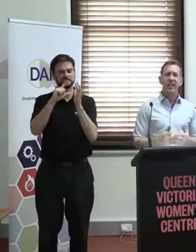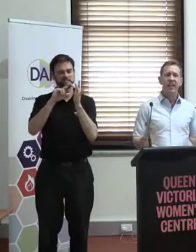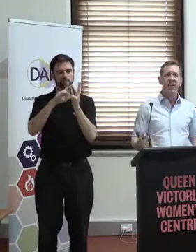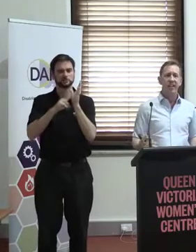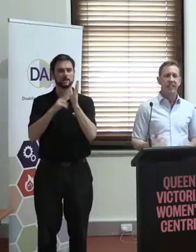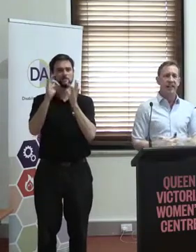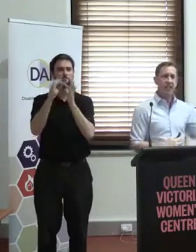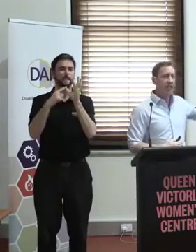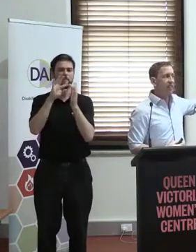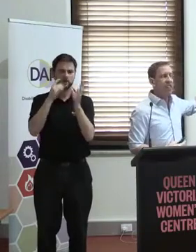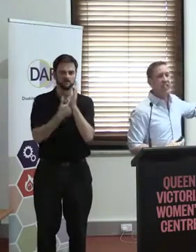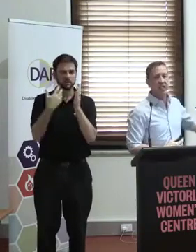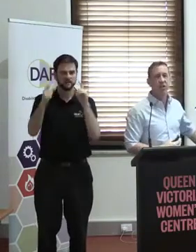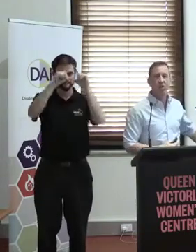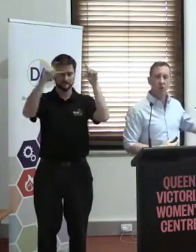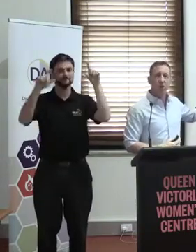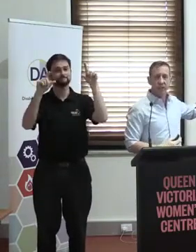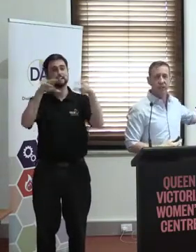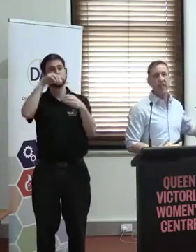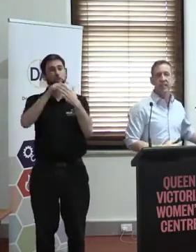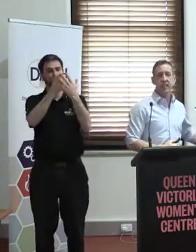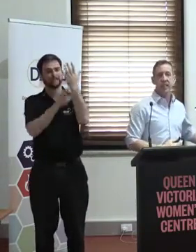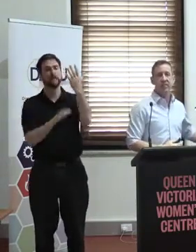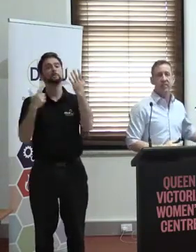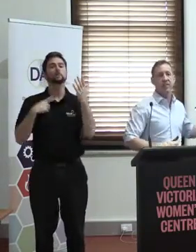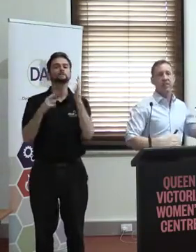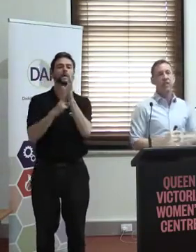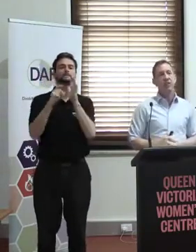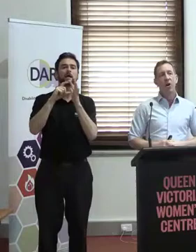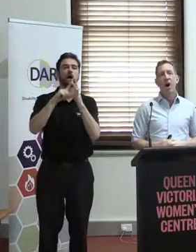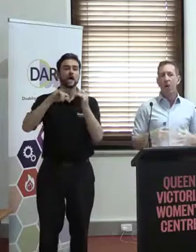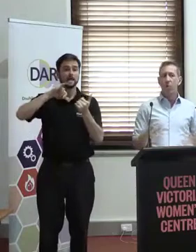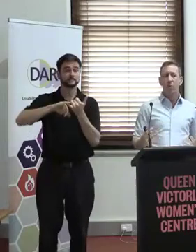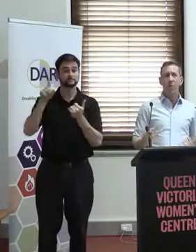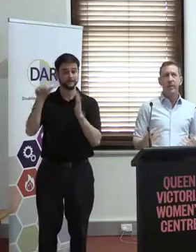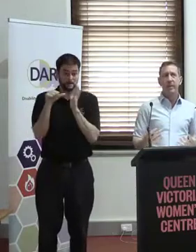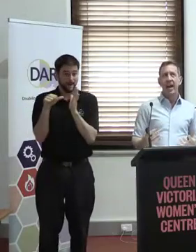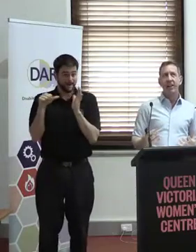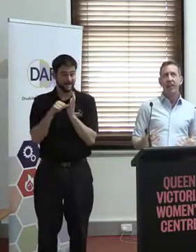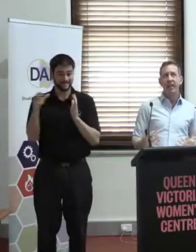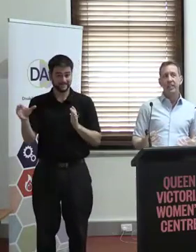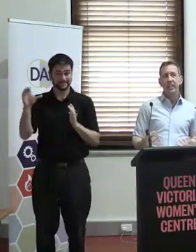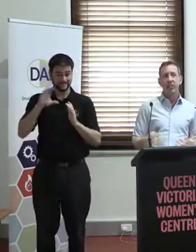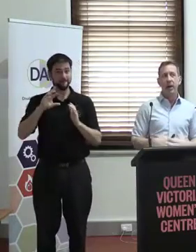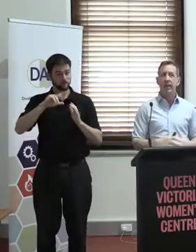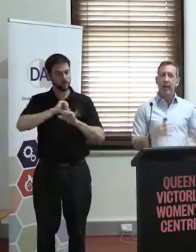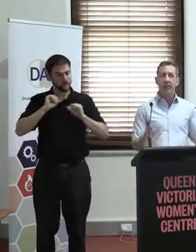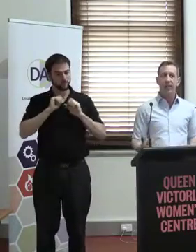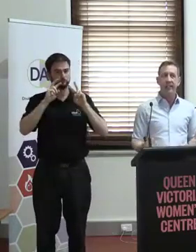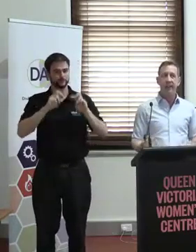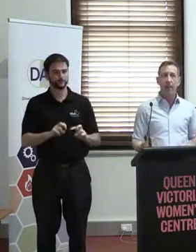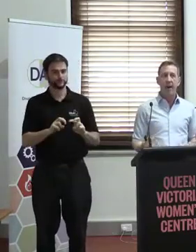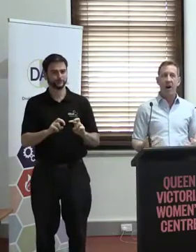environment where the NDIS is actually funding an awful lot of these things. So when we categorise an issue, are